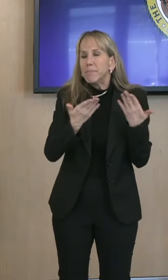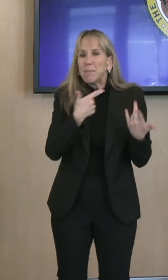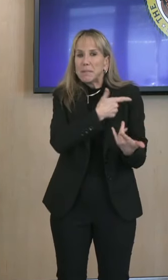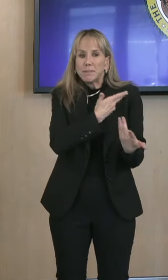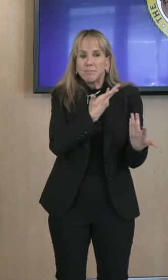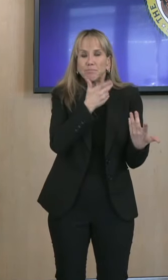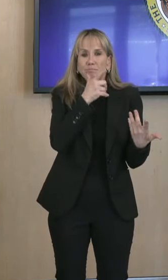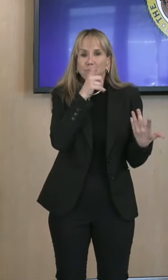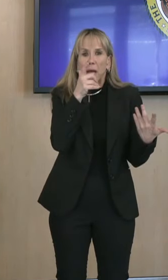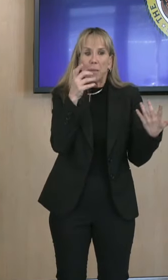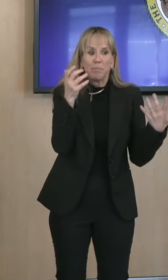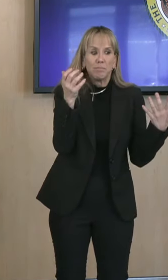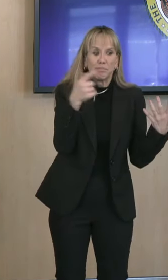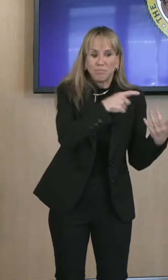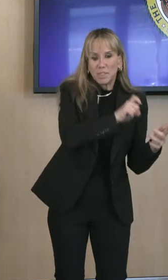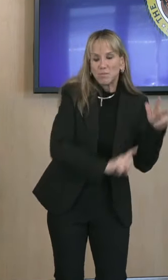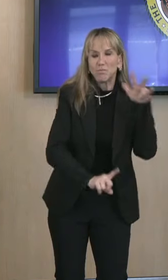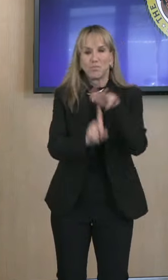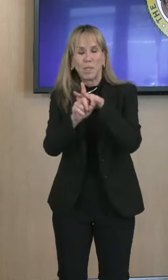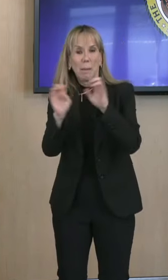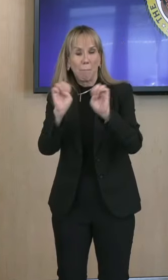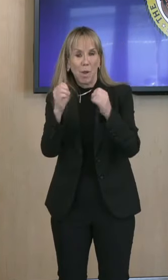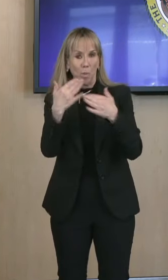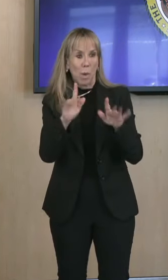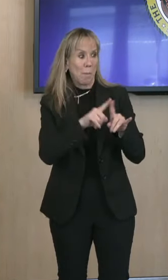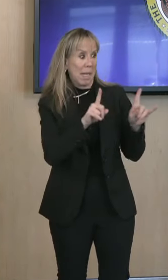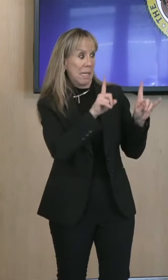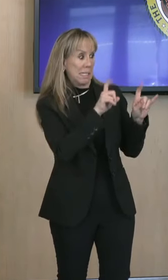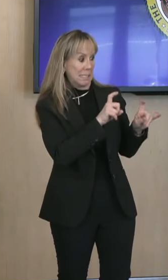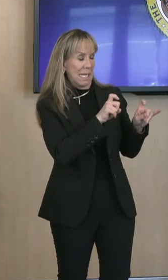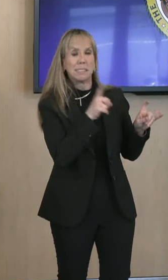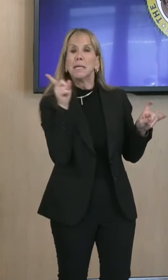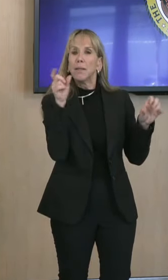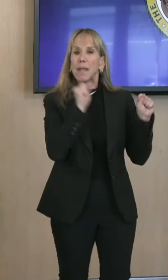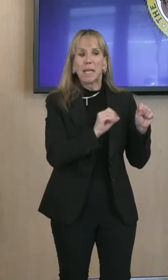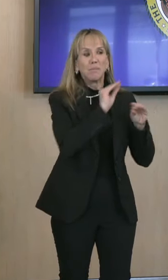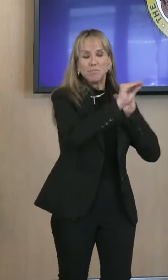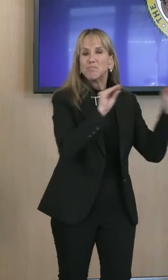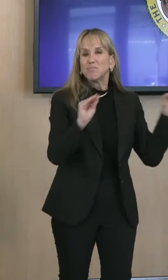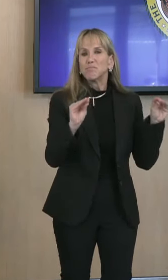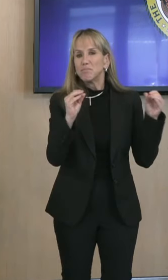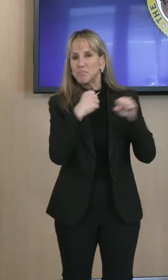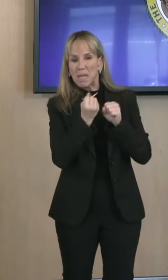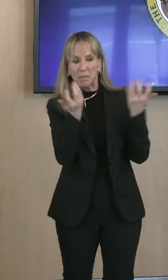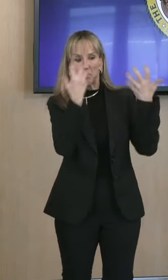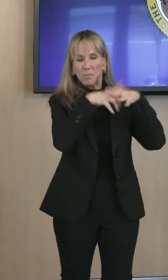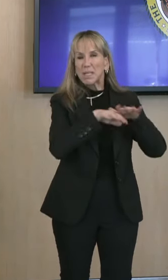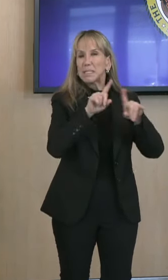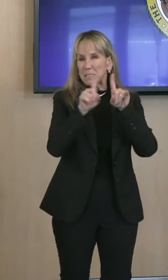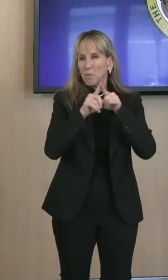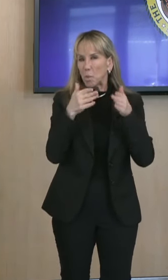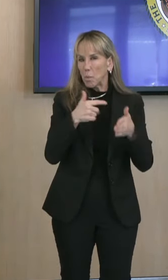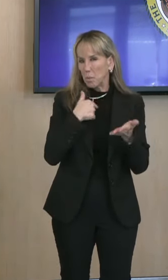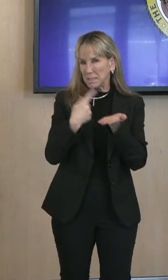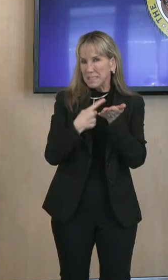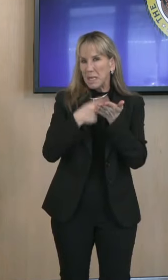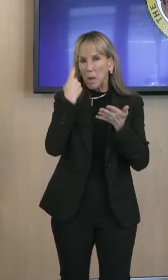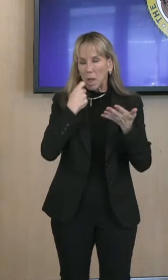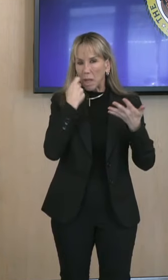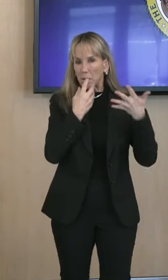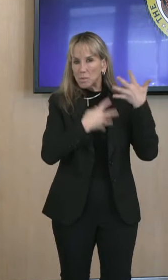acuity that they should come to the emergency room, that can be coordinated in all the different mechanisms that we've discussed.